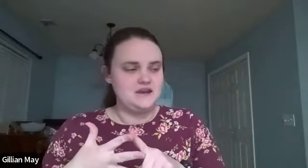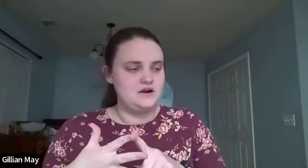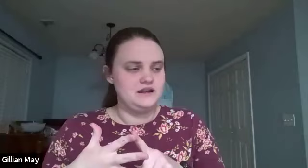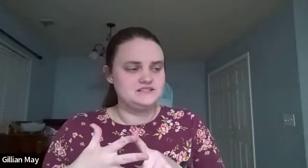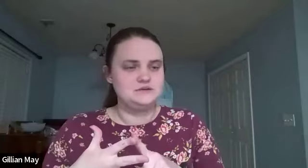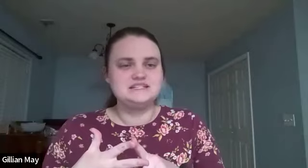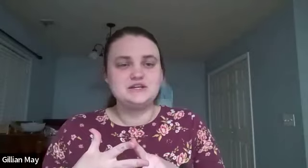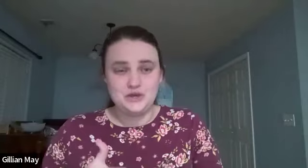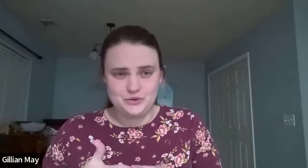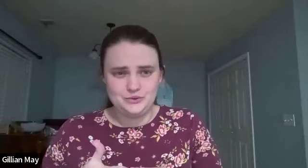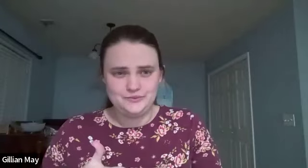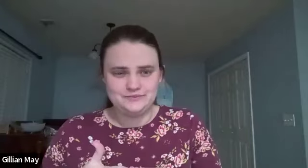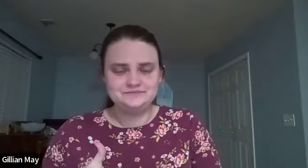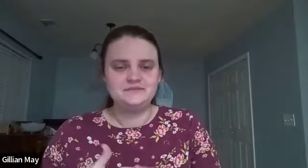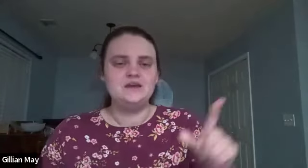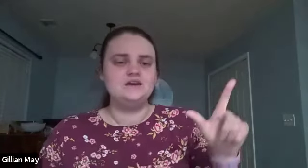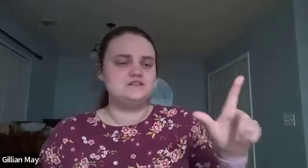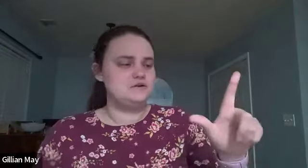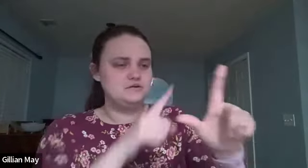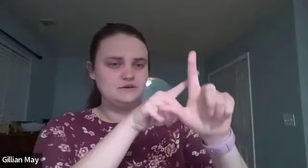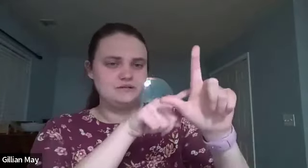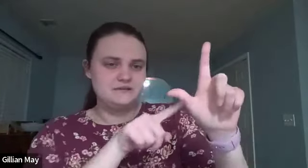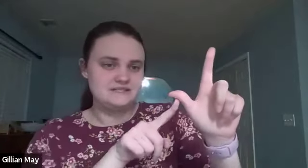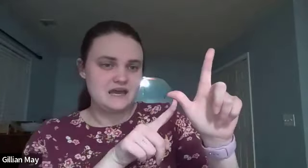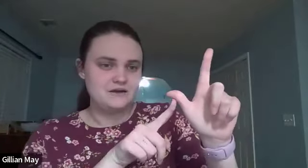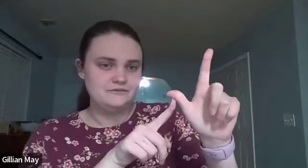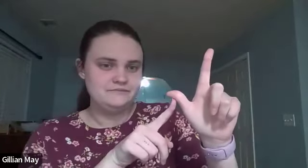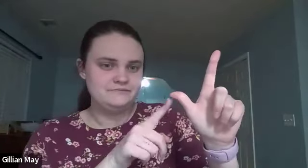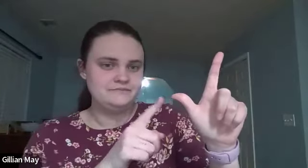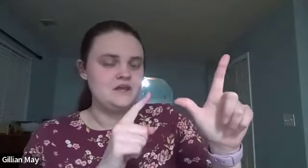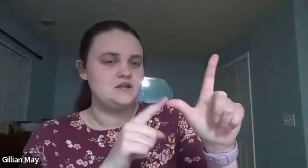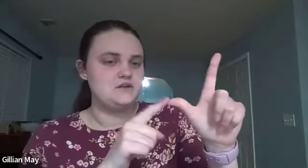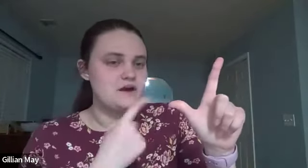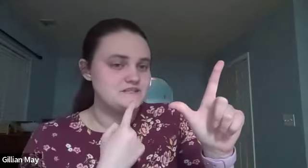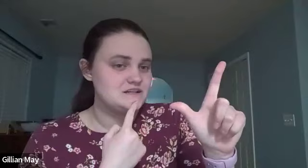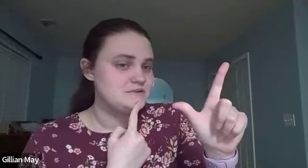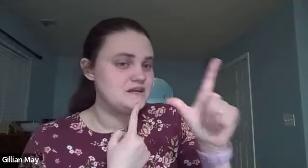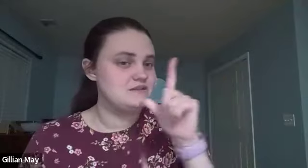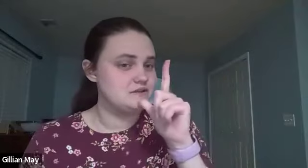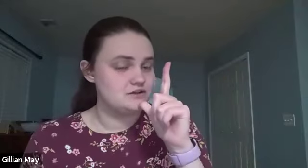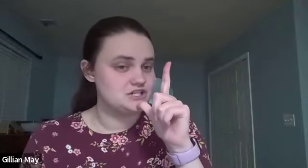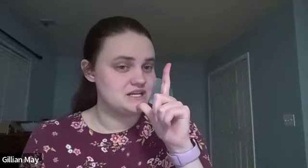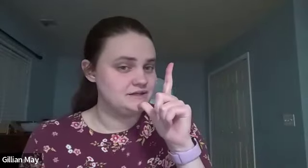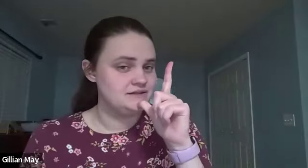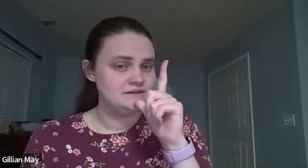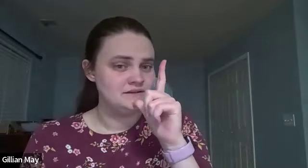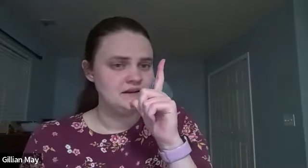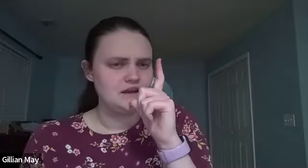Then our next one is who. So who is going to be this L. Your thumb is going to be in your chin, and you're